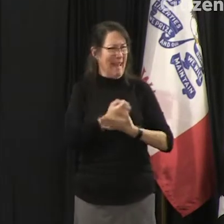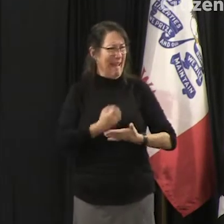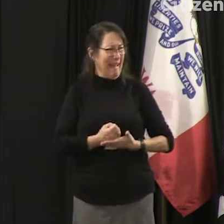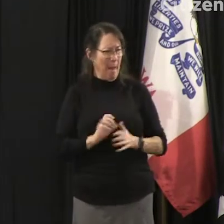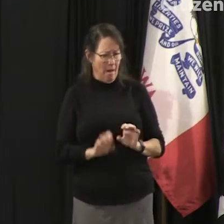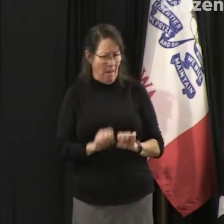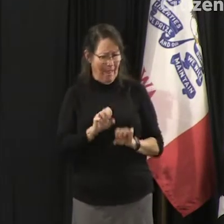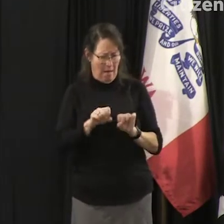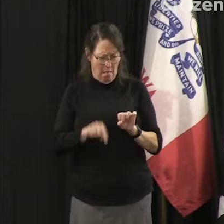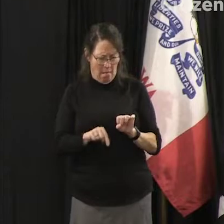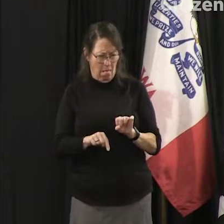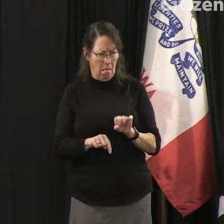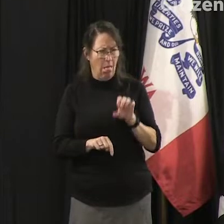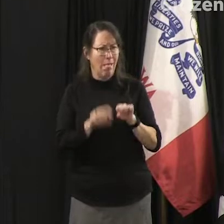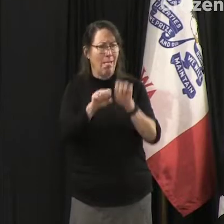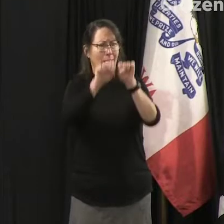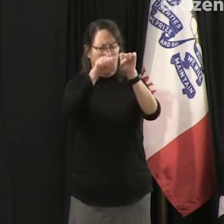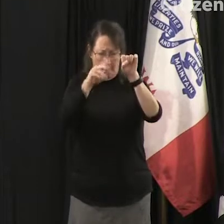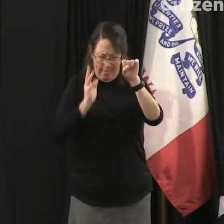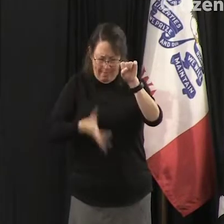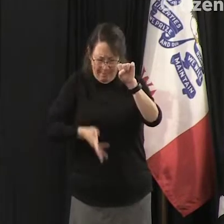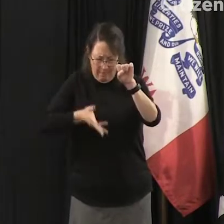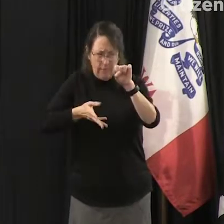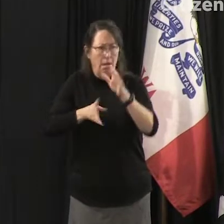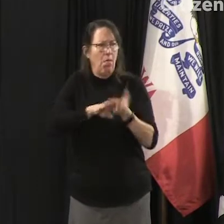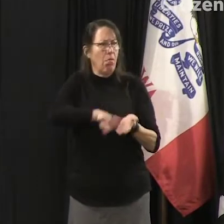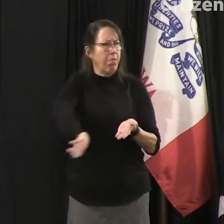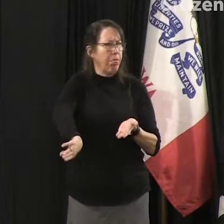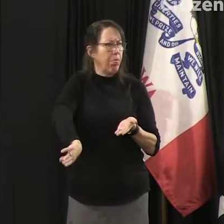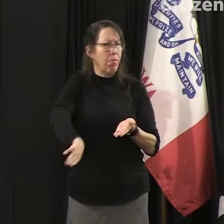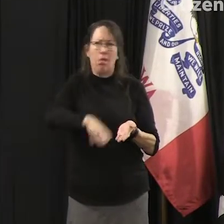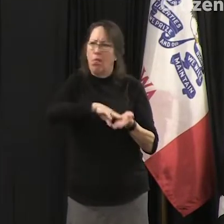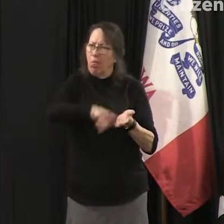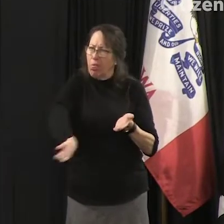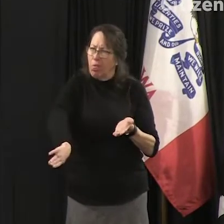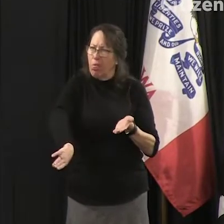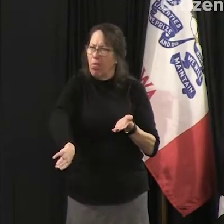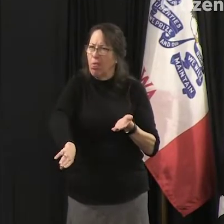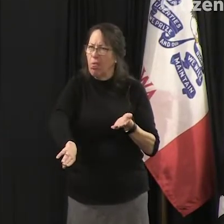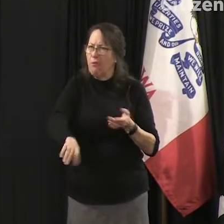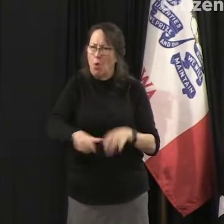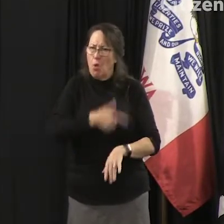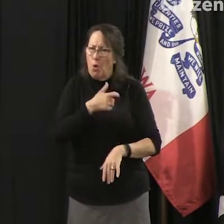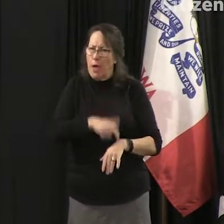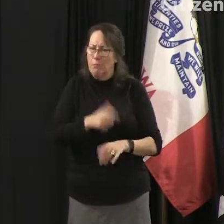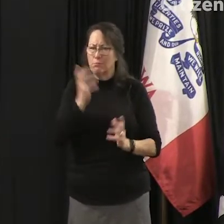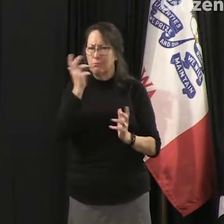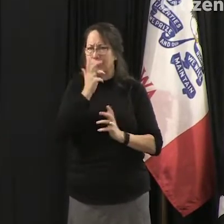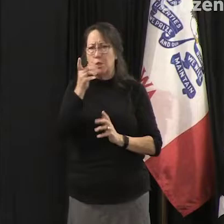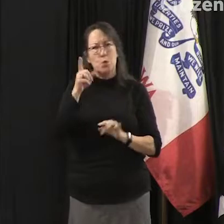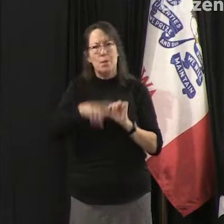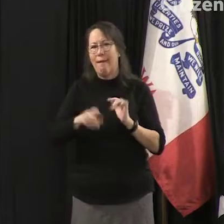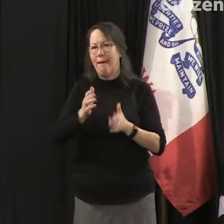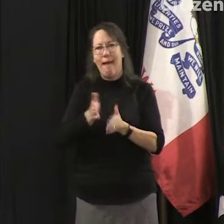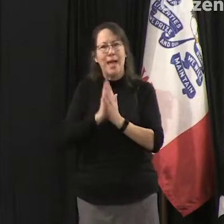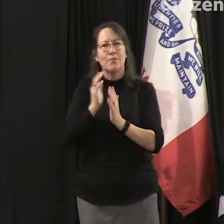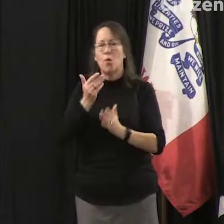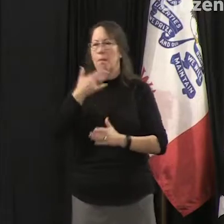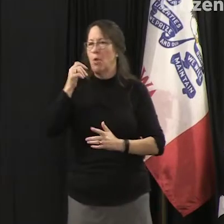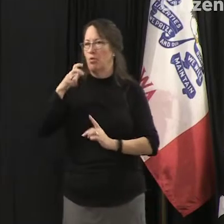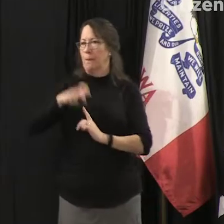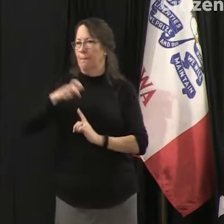ladder, those that have been socially ostracized in our society for so long. You just couldn't ask for a better